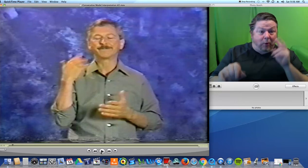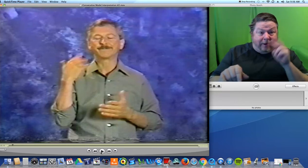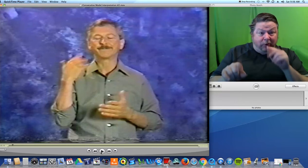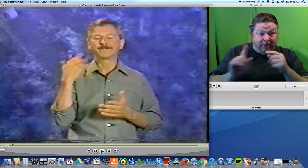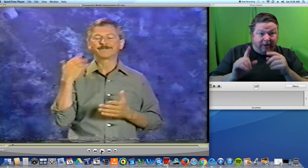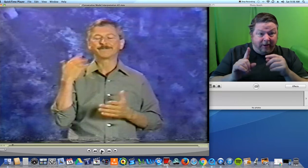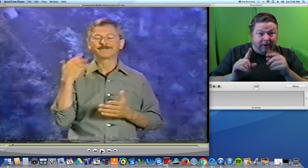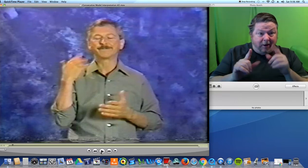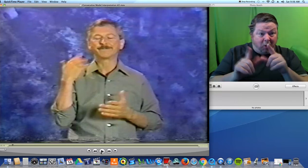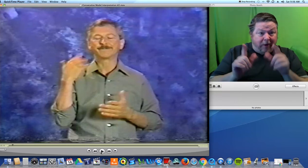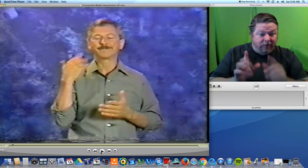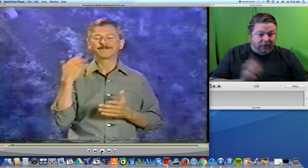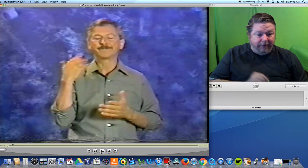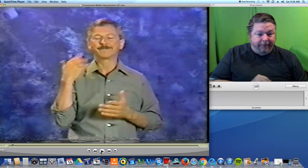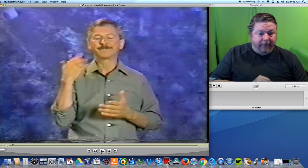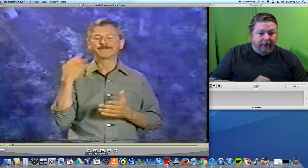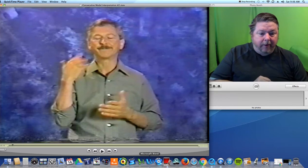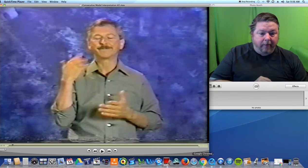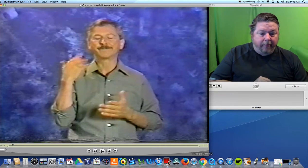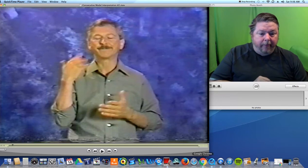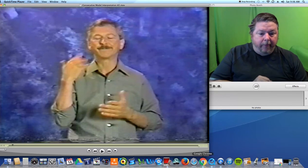so let's look at the locations.